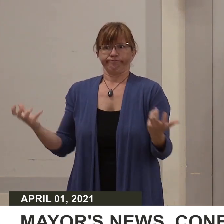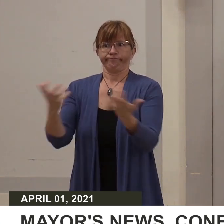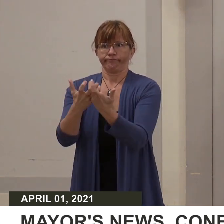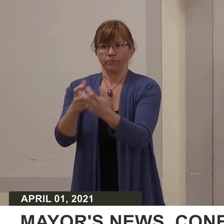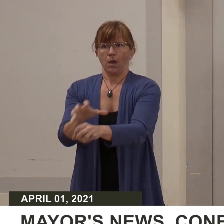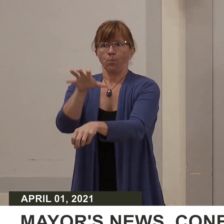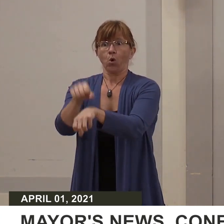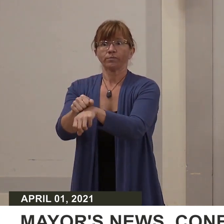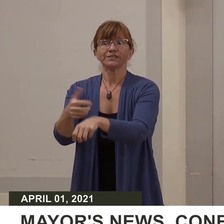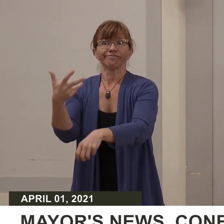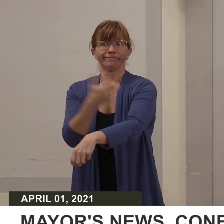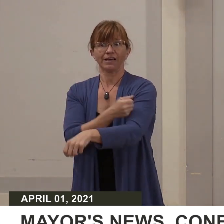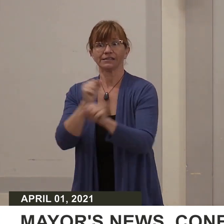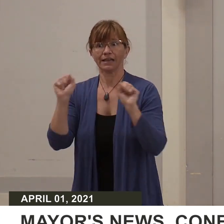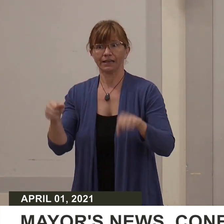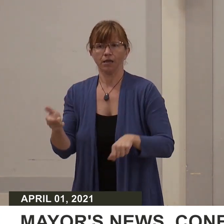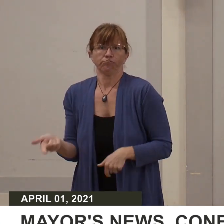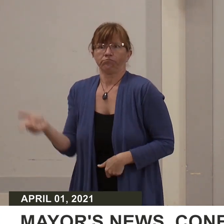DeRaza.